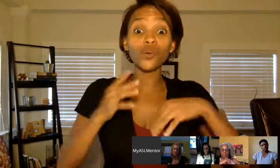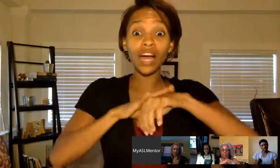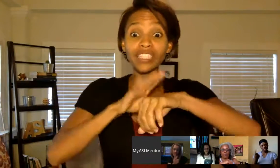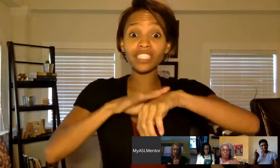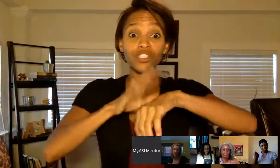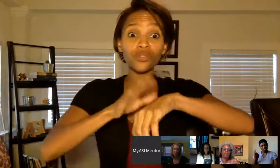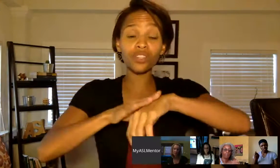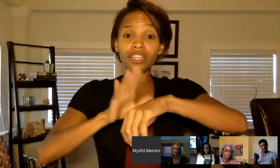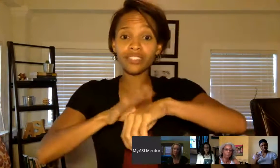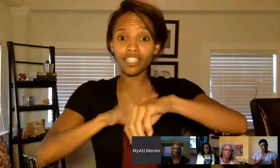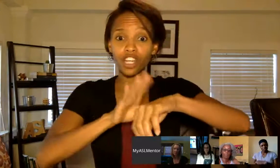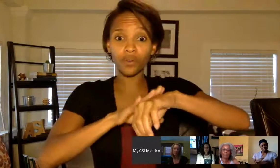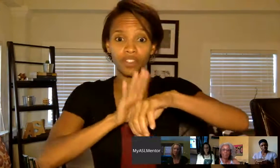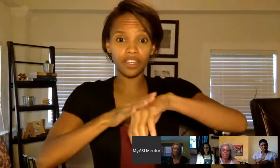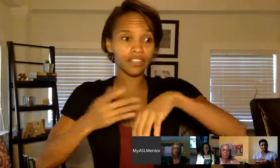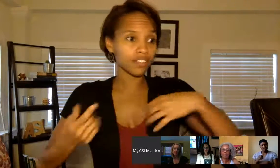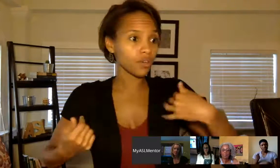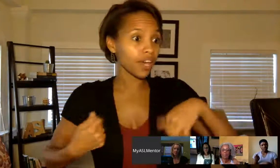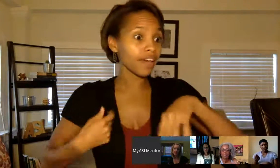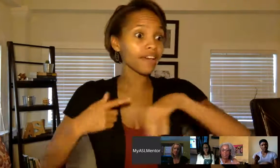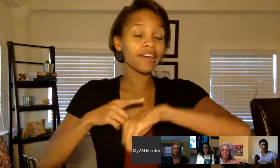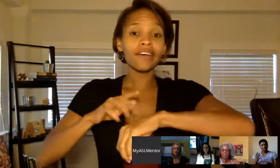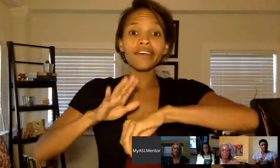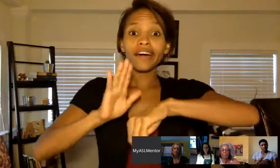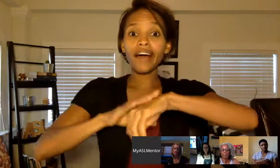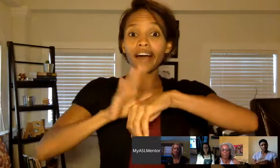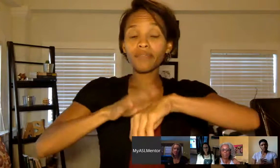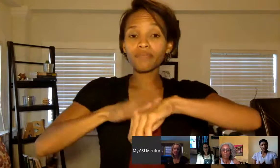Okay, so I see two of these. Let's go with this, okay?